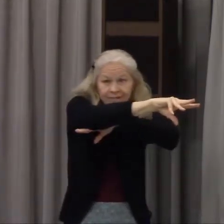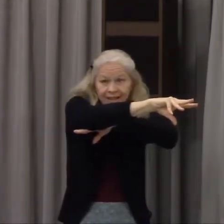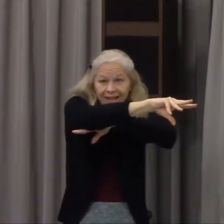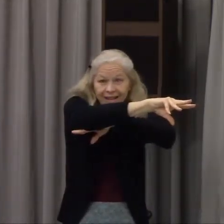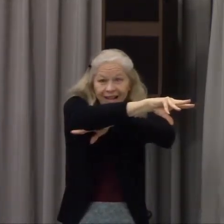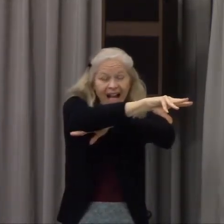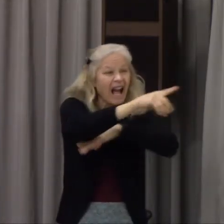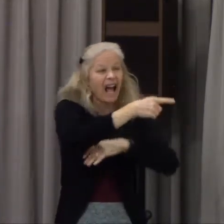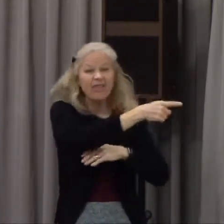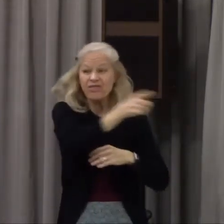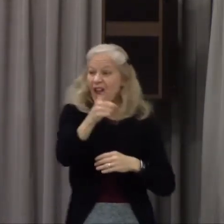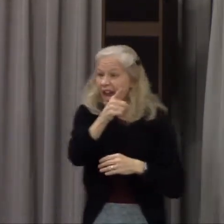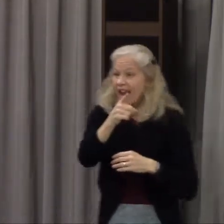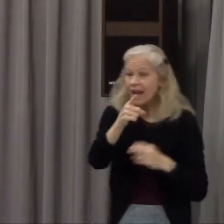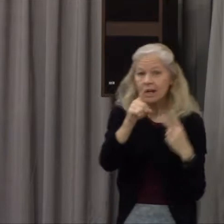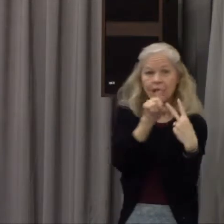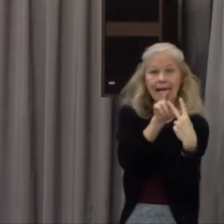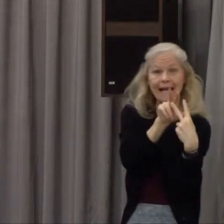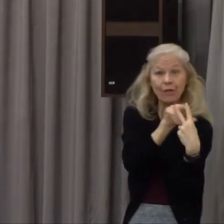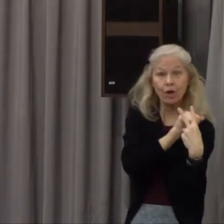Unfortunately, they made the former.